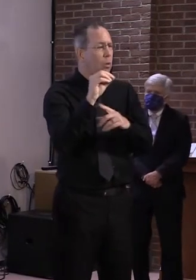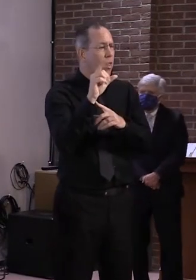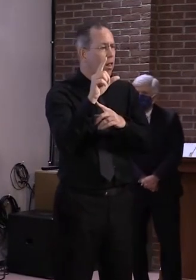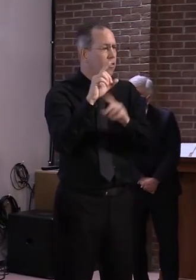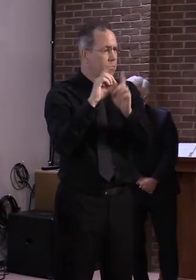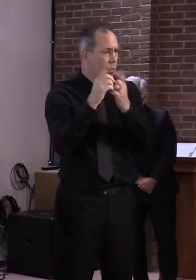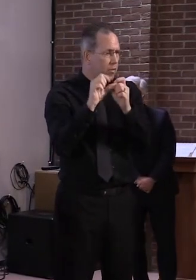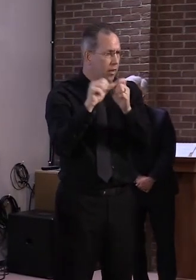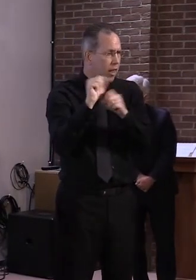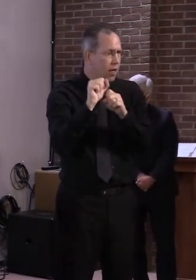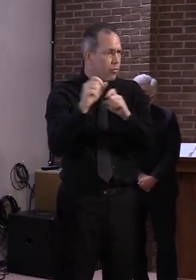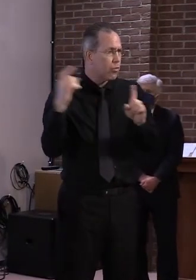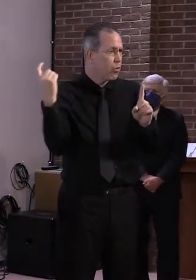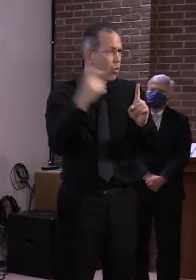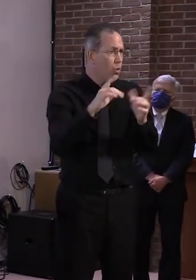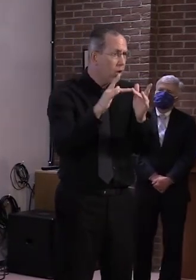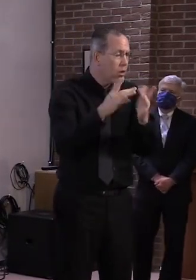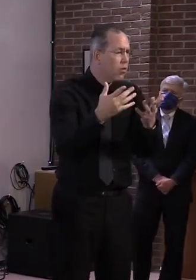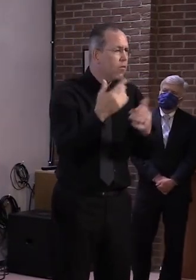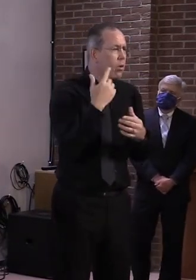828-3333 and we'll try and track that down.